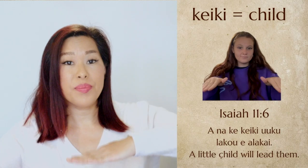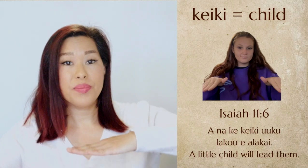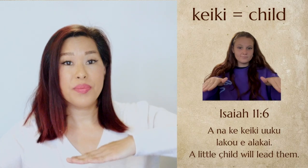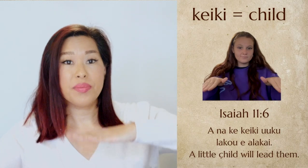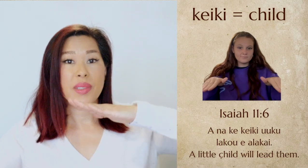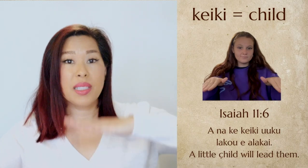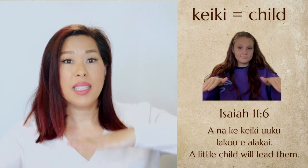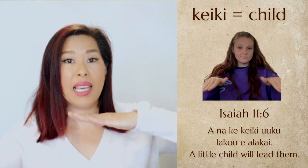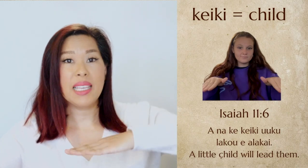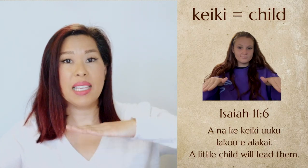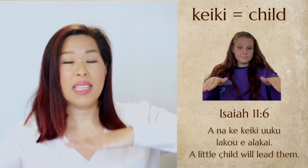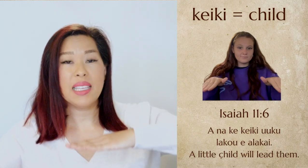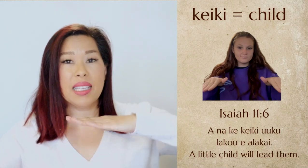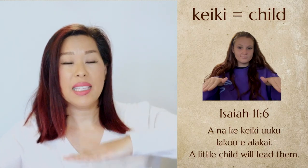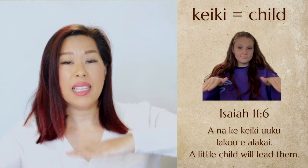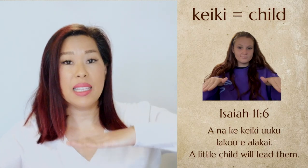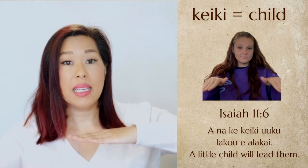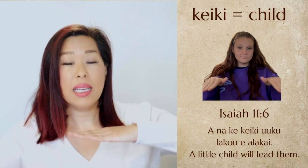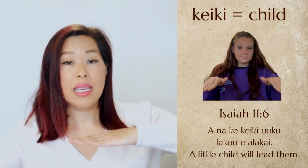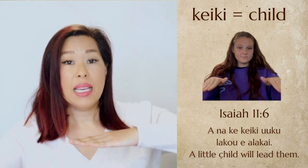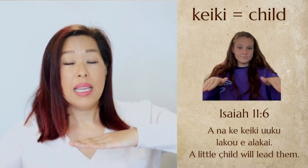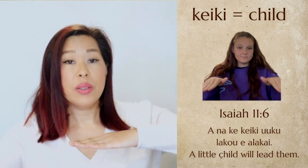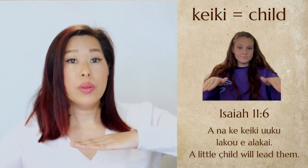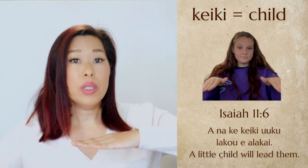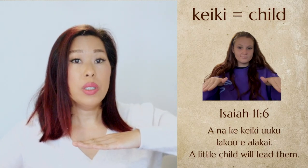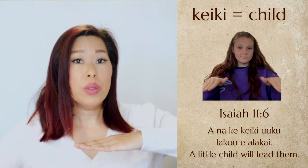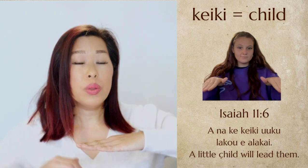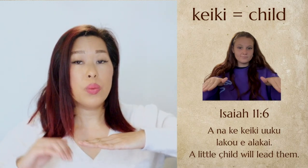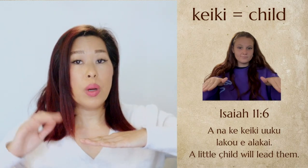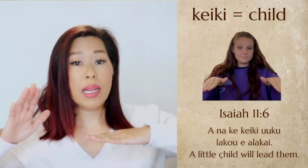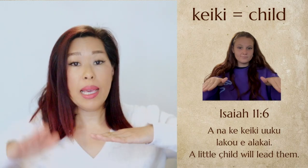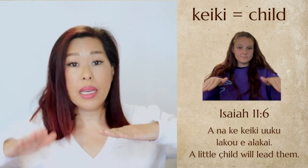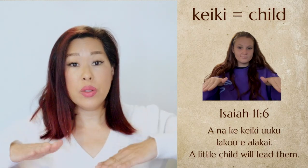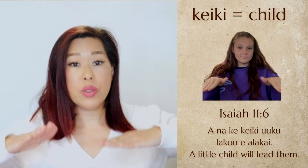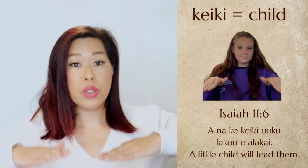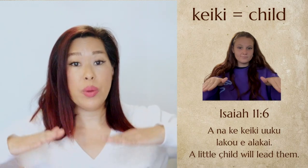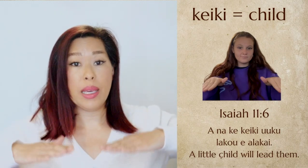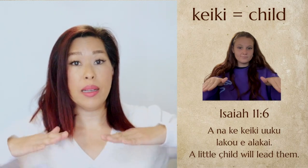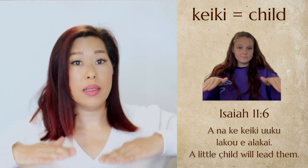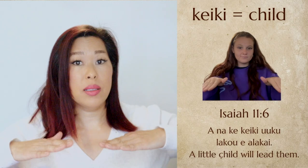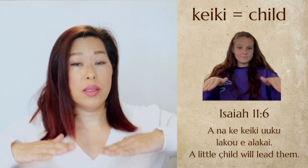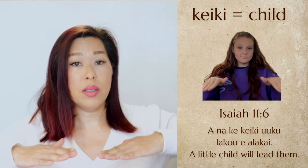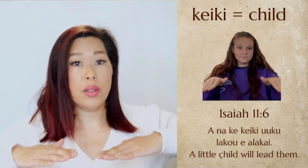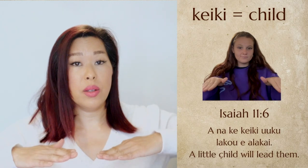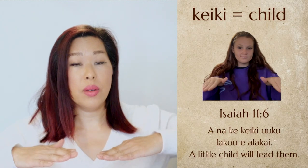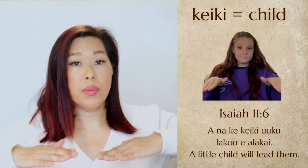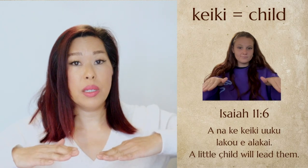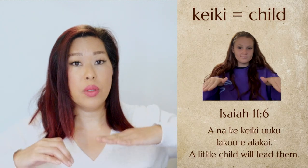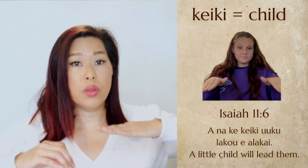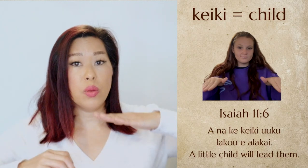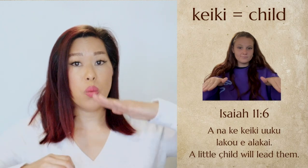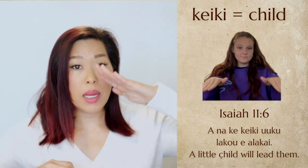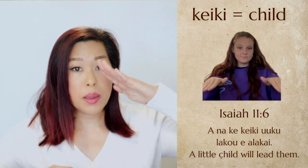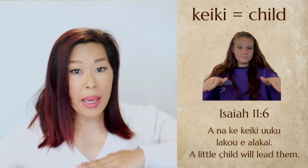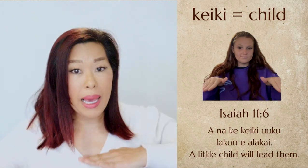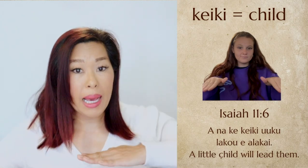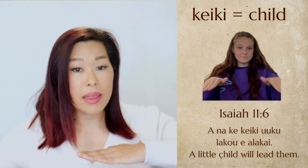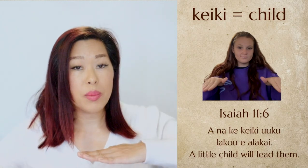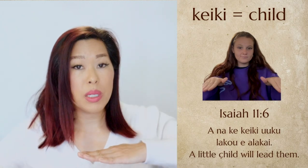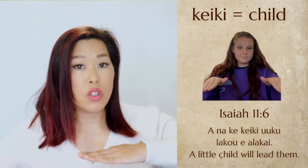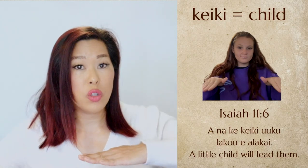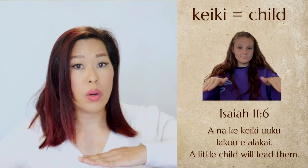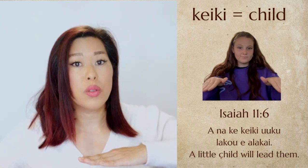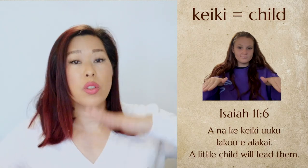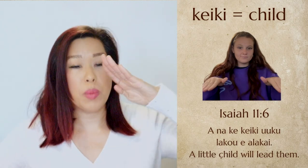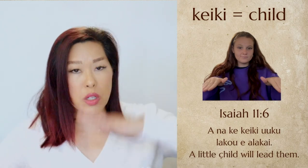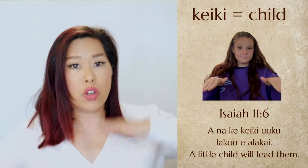head. Keiki, keiki. Now, you can use one hand or two hands, but if you do one pat, that